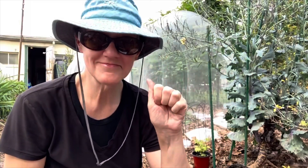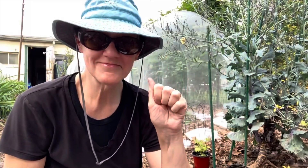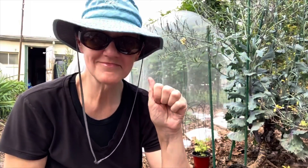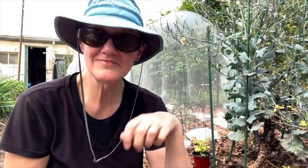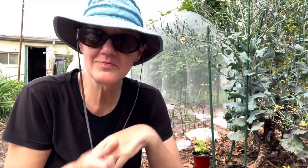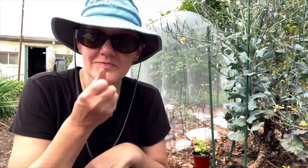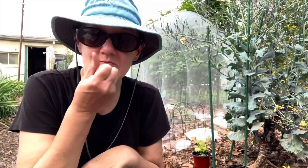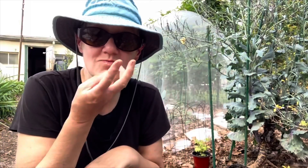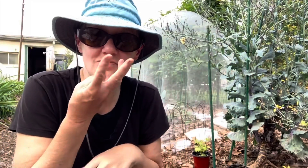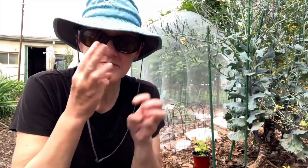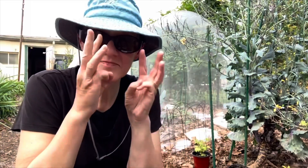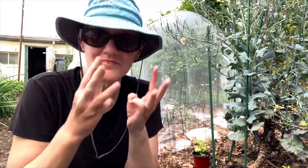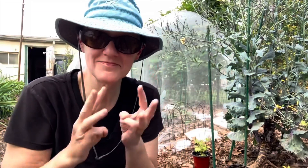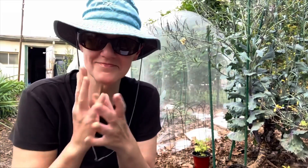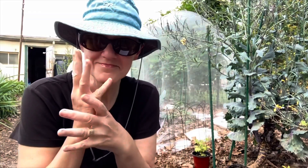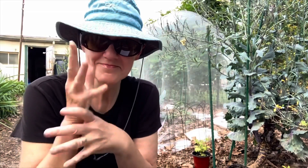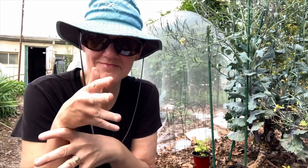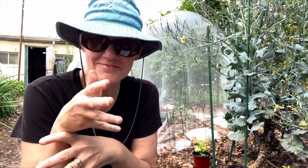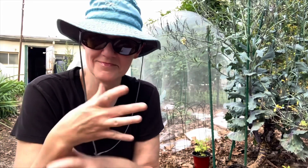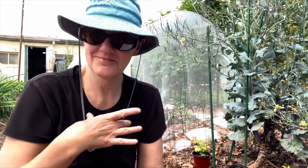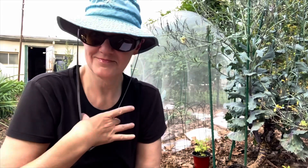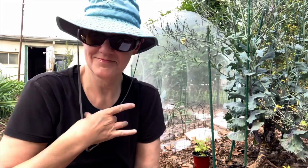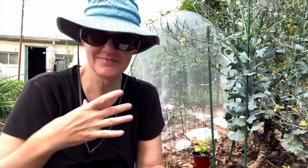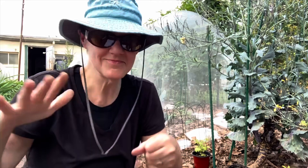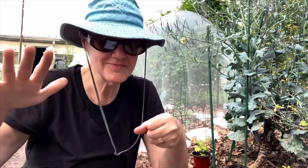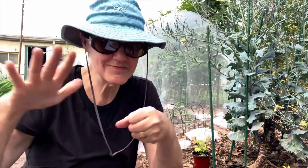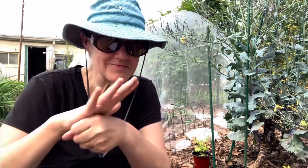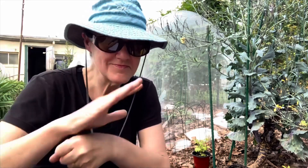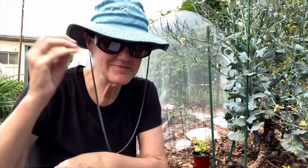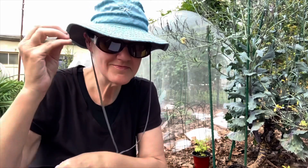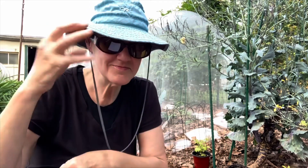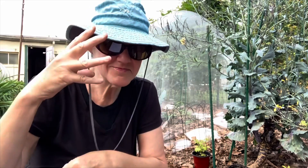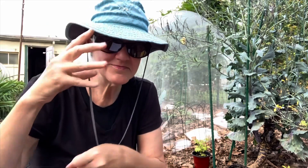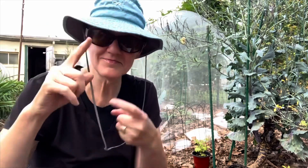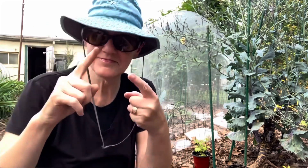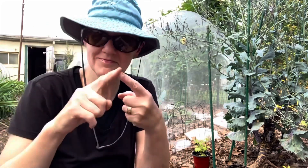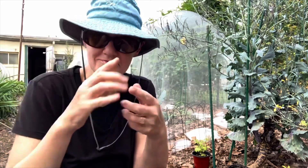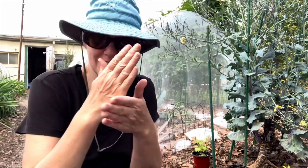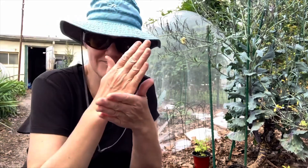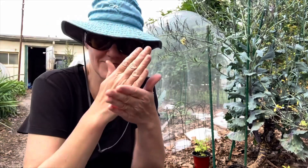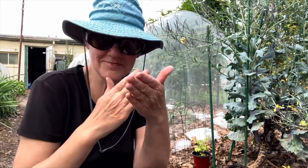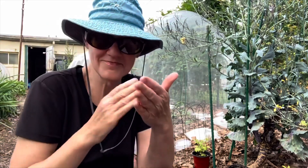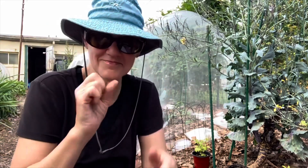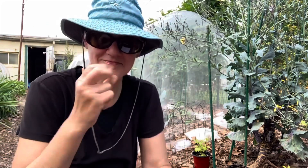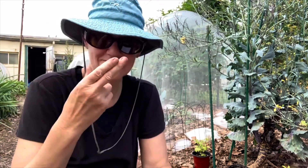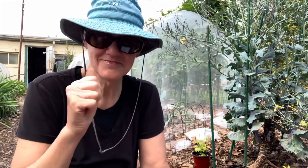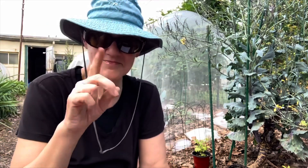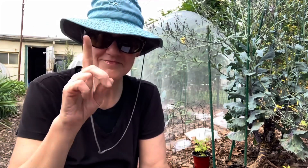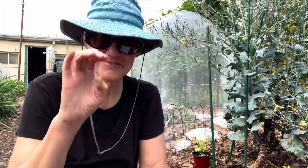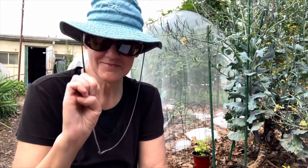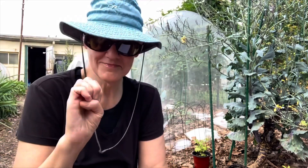Stevia, it's a warm weather plant, and it likes full sun to partial shade.